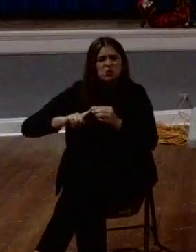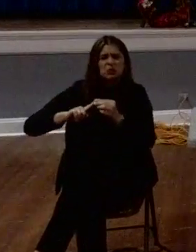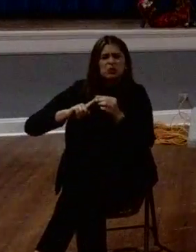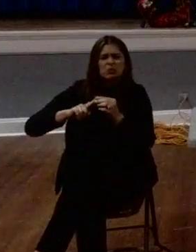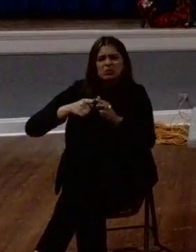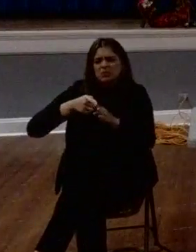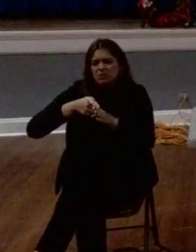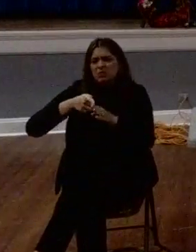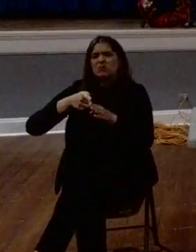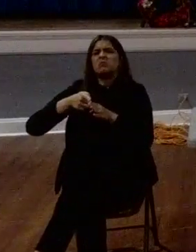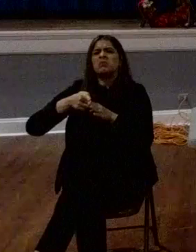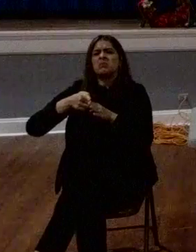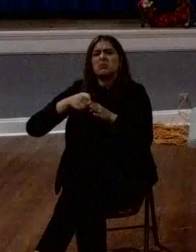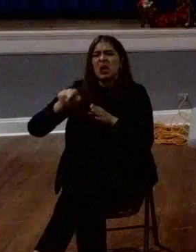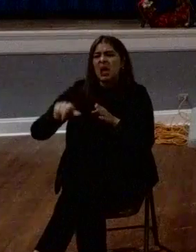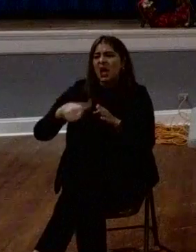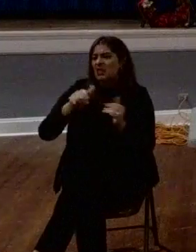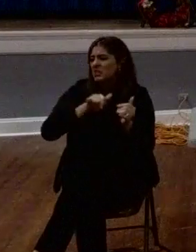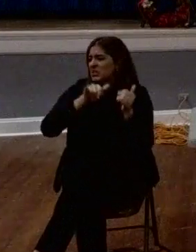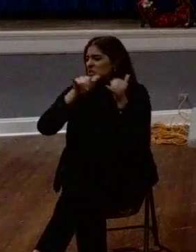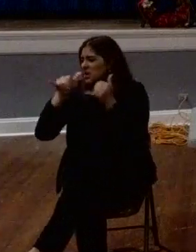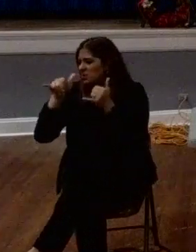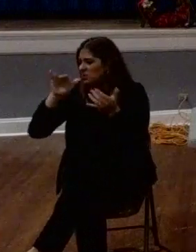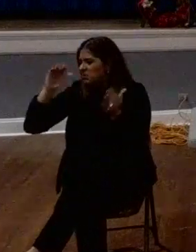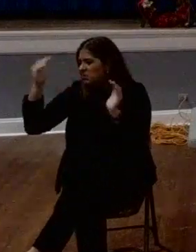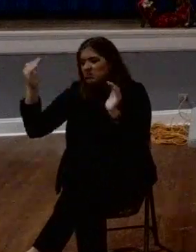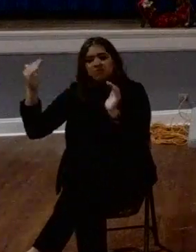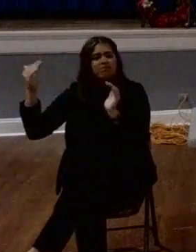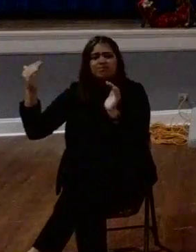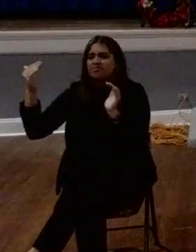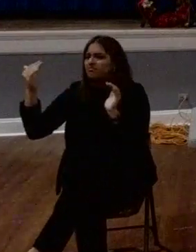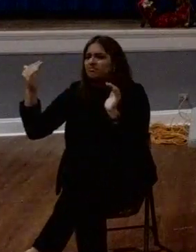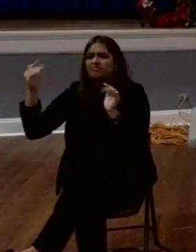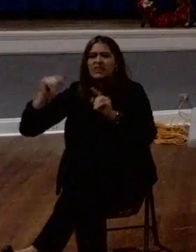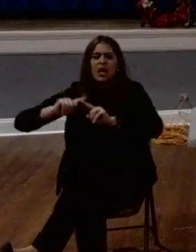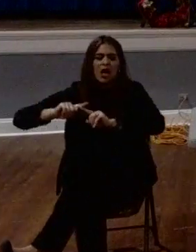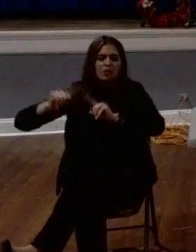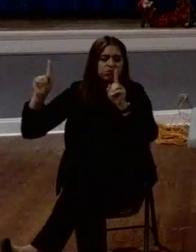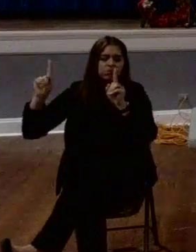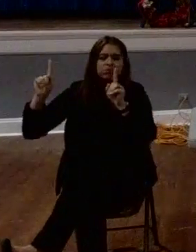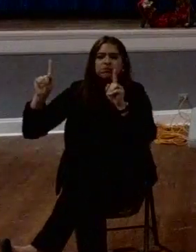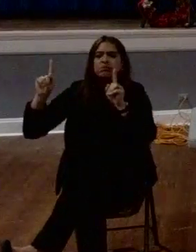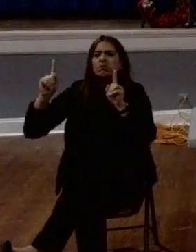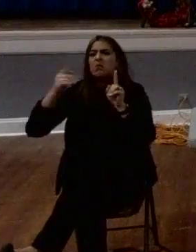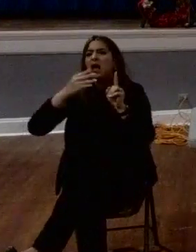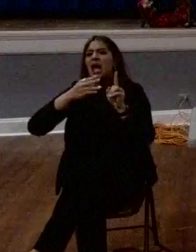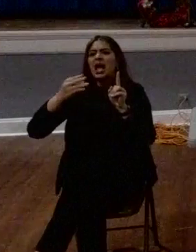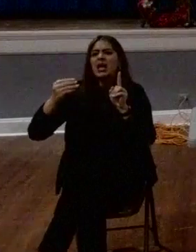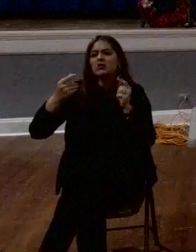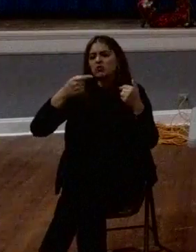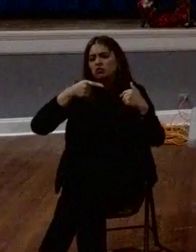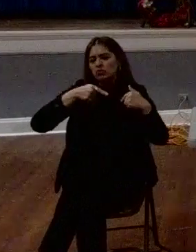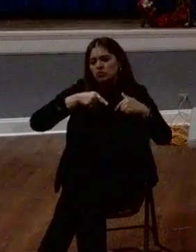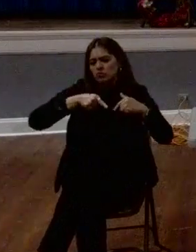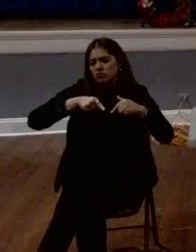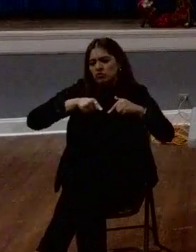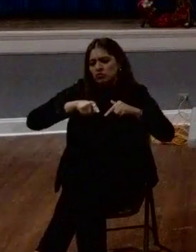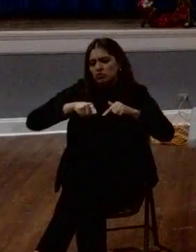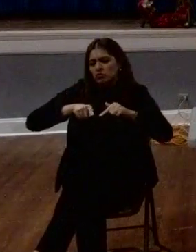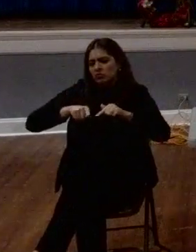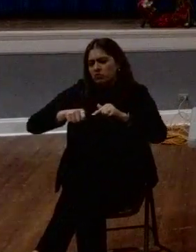unlike any other World's Fair ever in history. And the duration is perpetual. So this